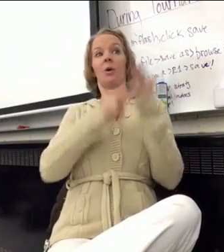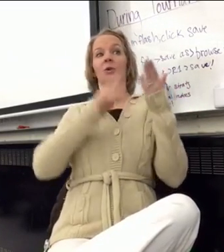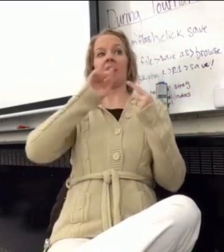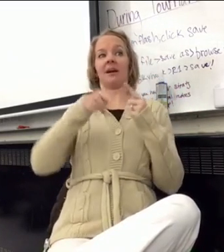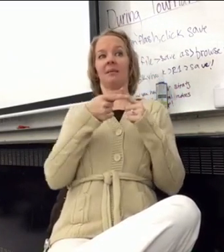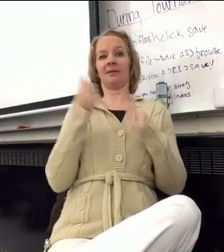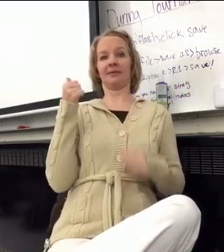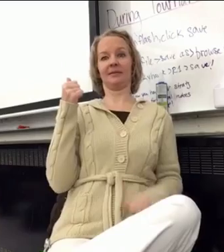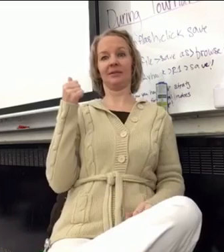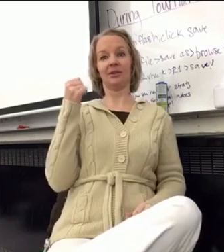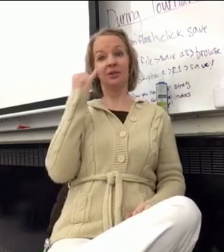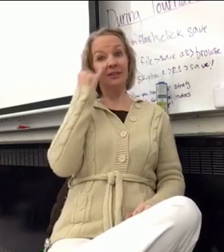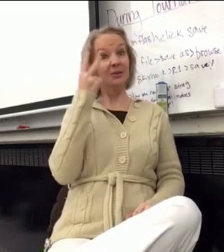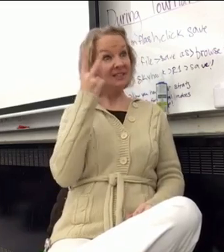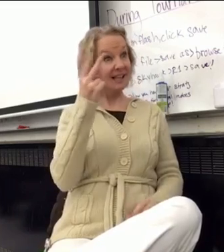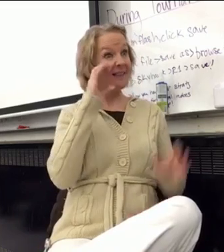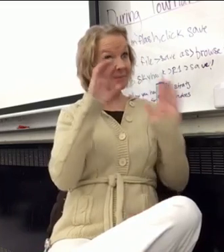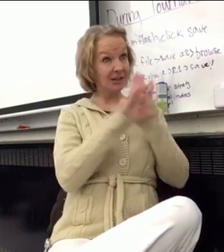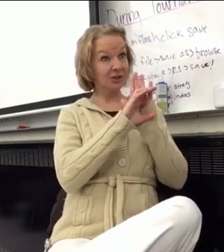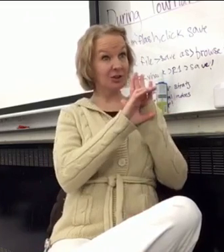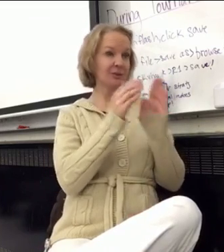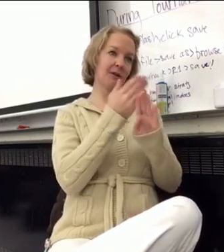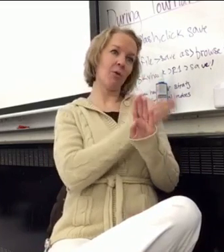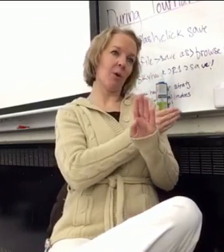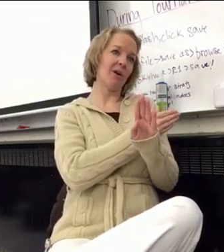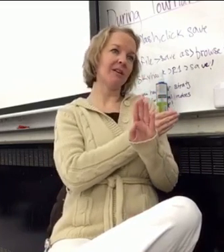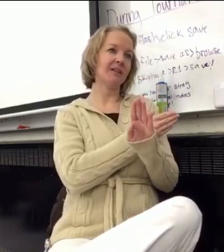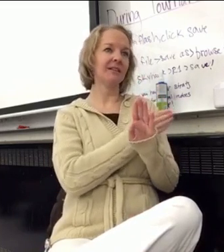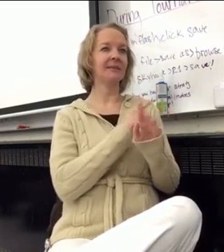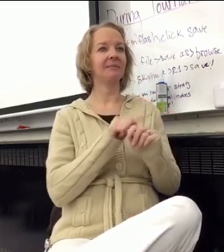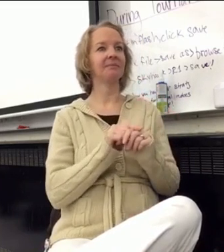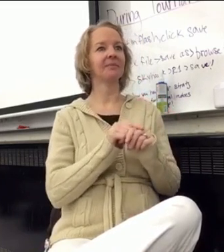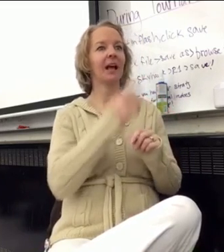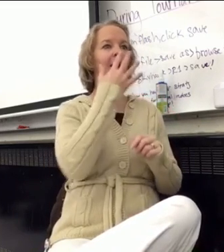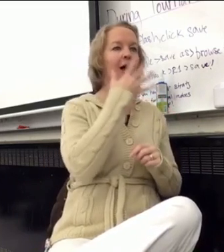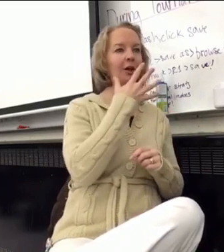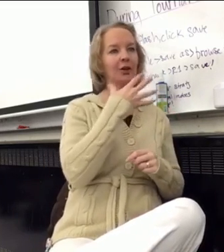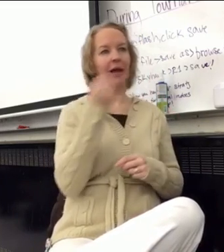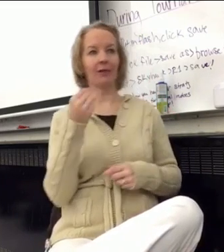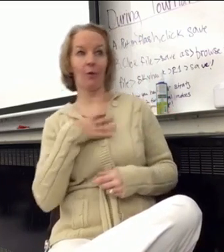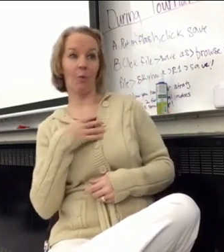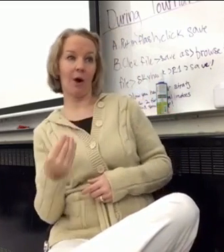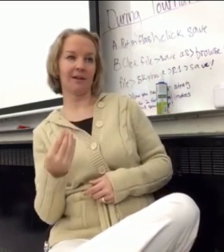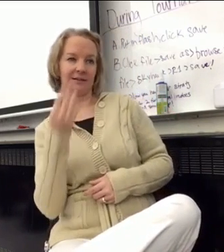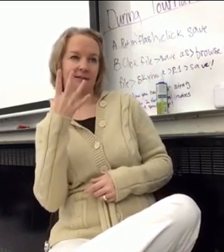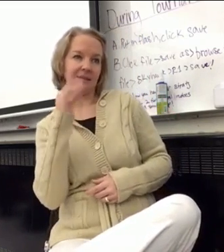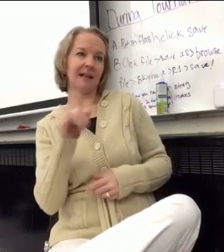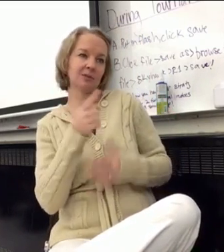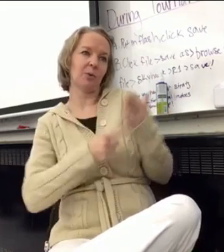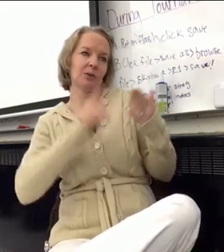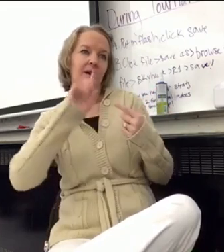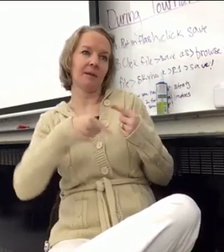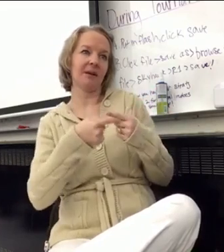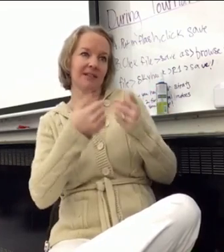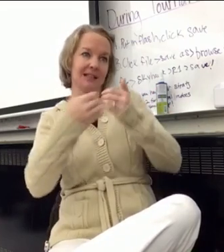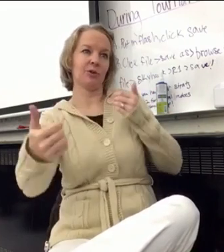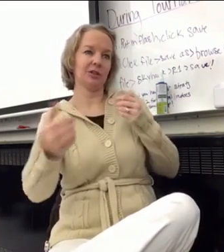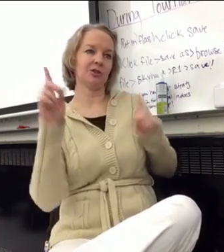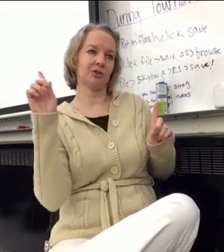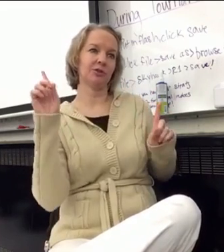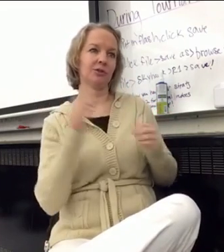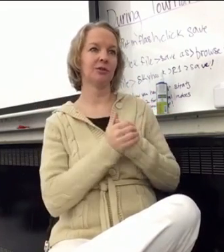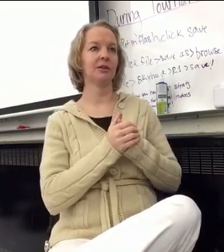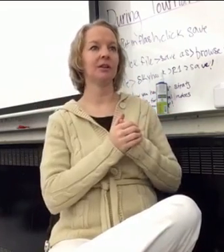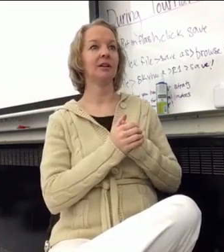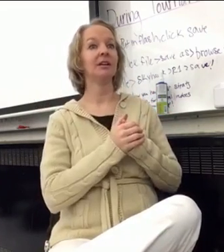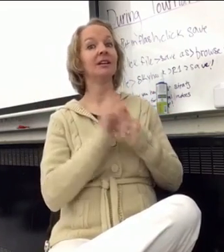about. So if you've seen these pictures probably before of the difference between like the colored and the white side, that's what we're talking about here. In terms of